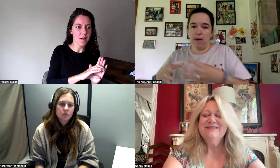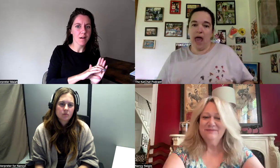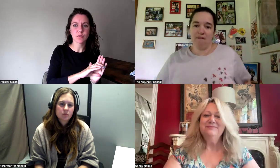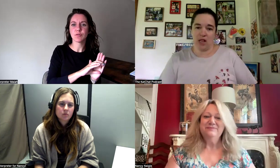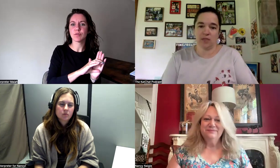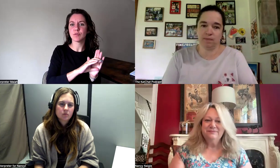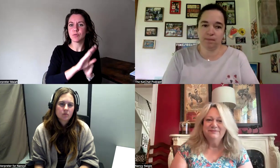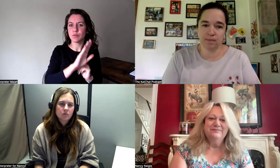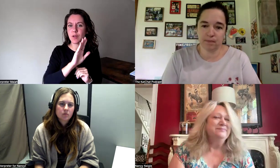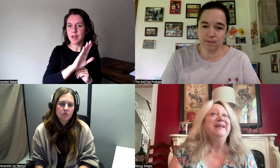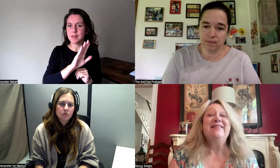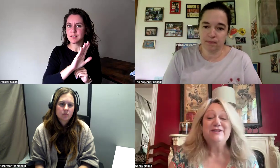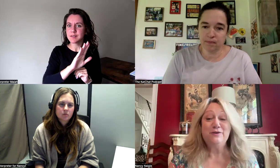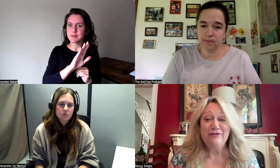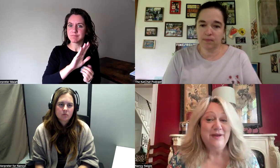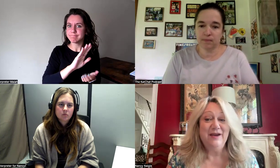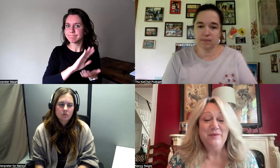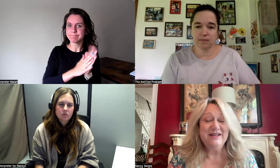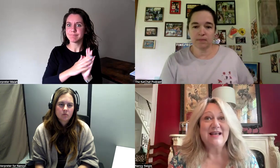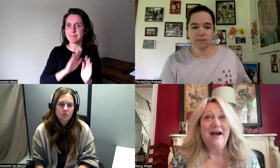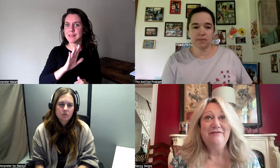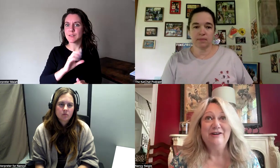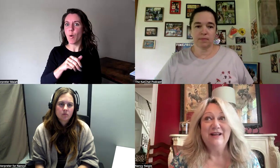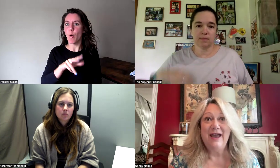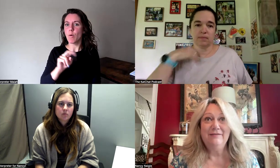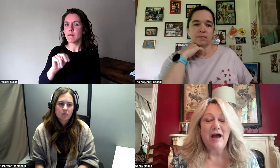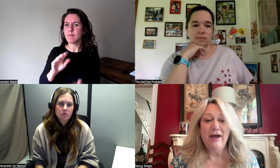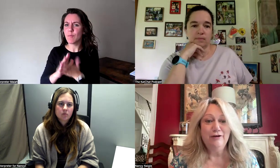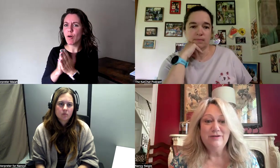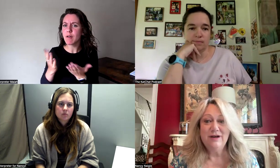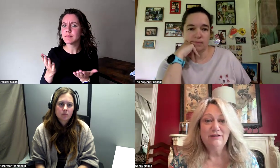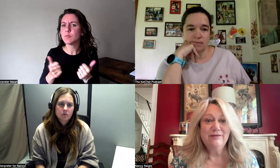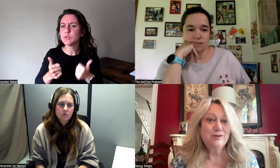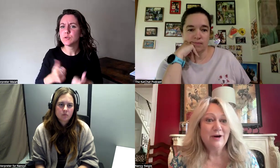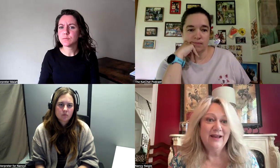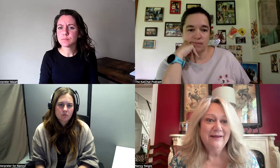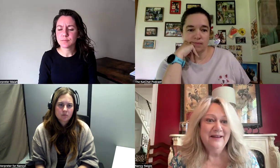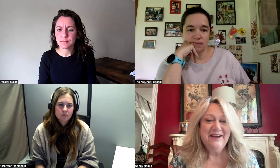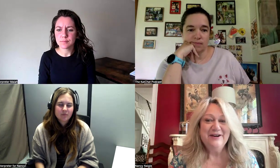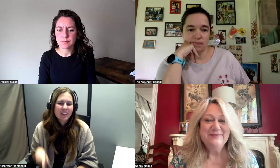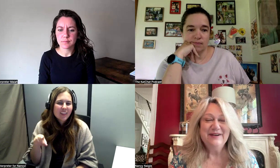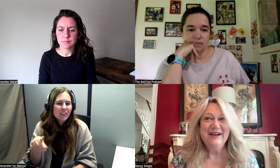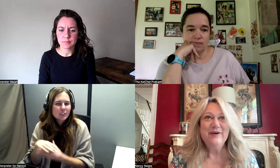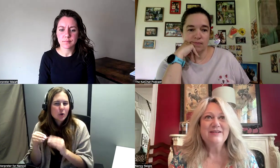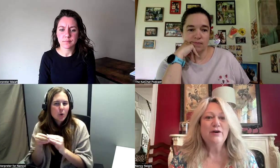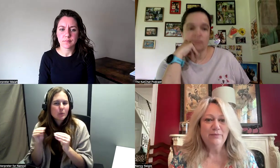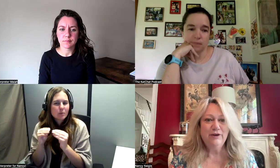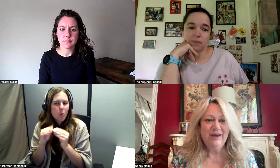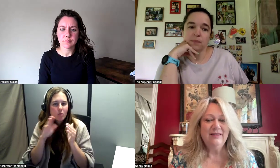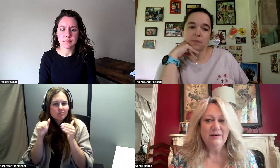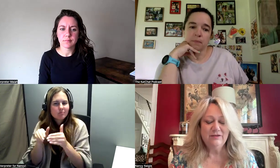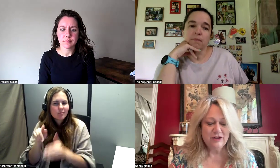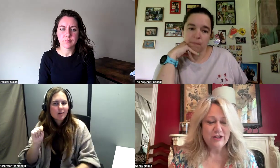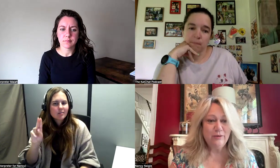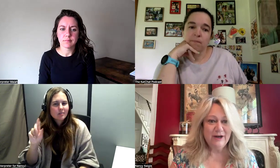own novel? Yeah, this story for me was, I felt like I owed Tug a love story. When I saw the